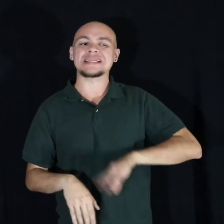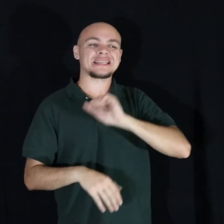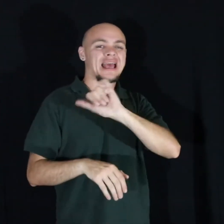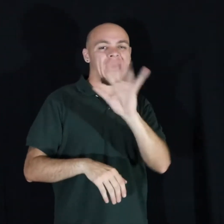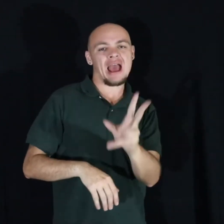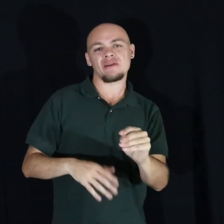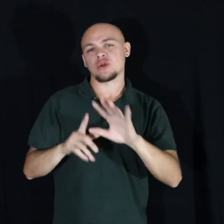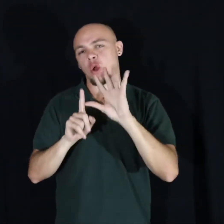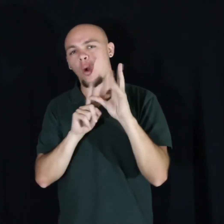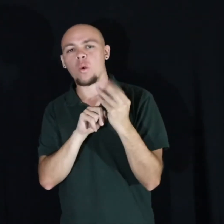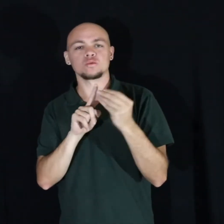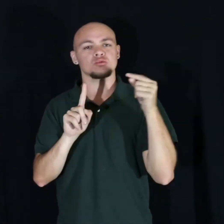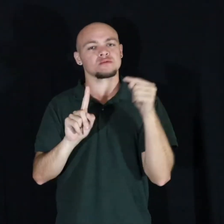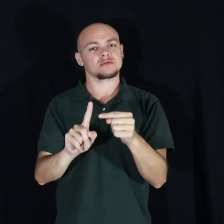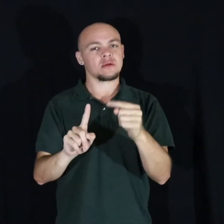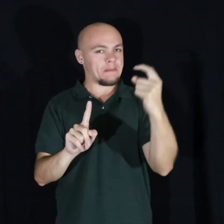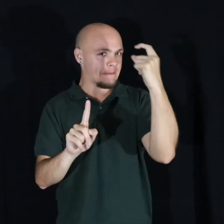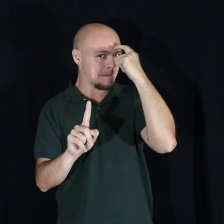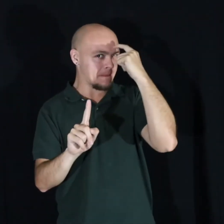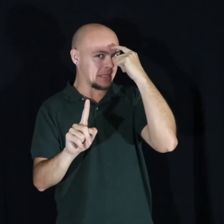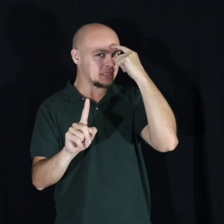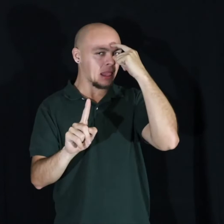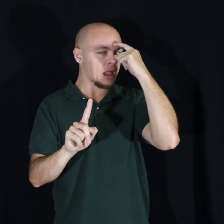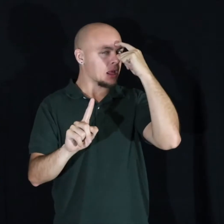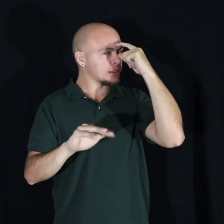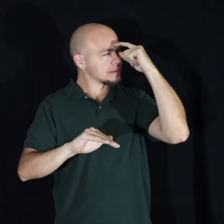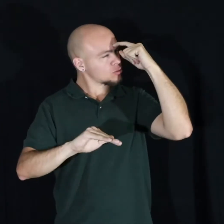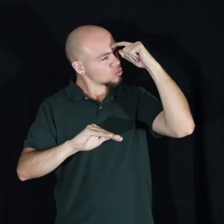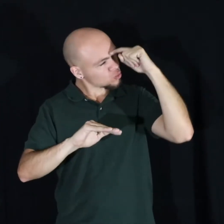cultures were mentally rich.